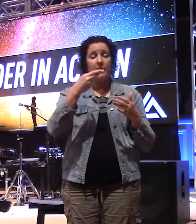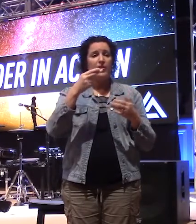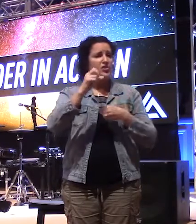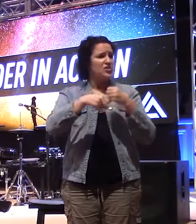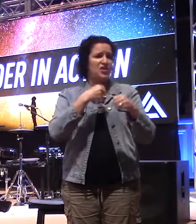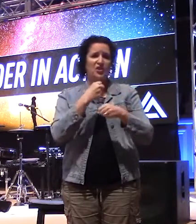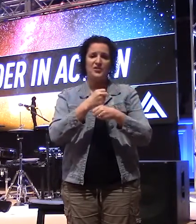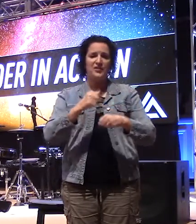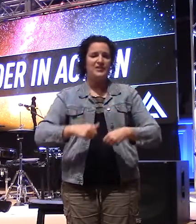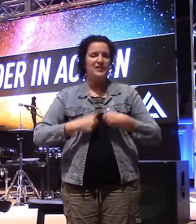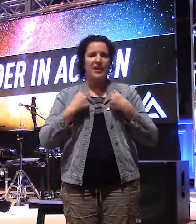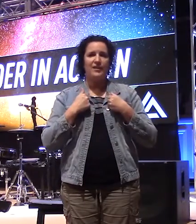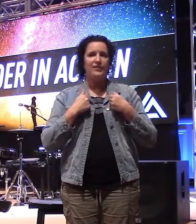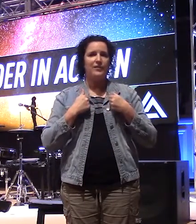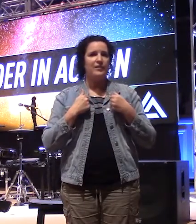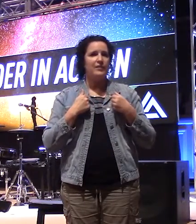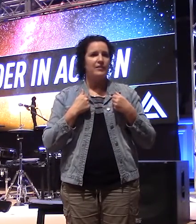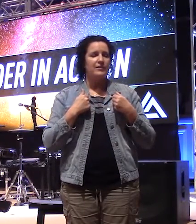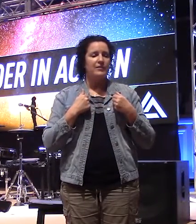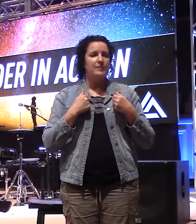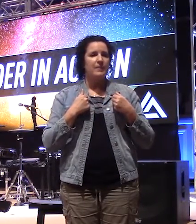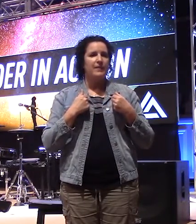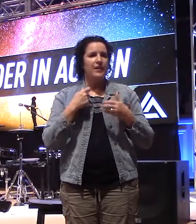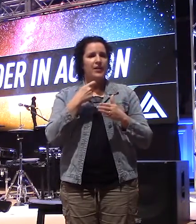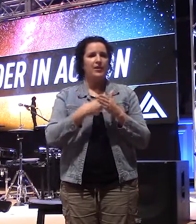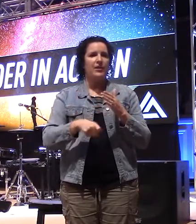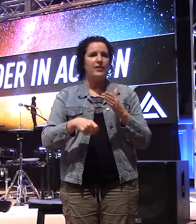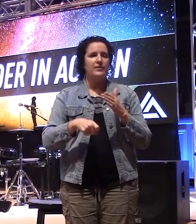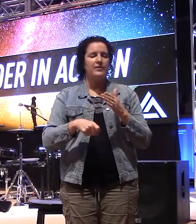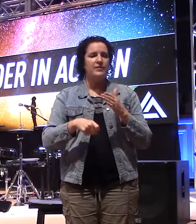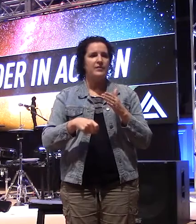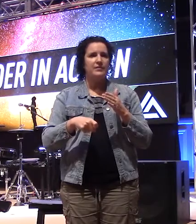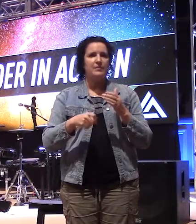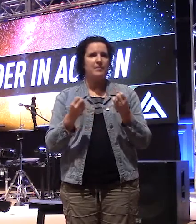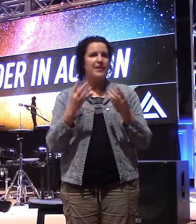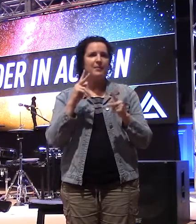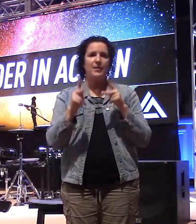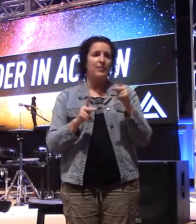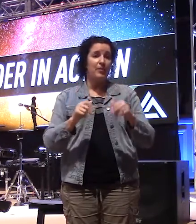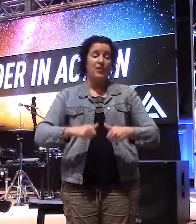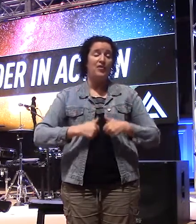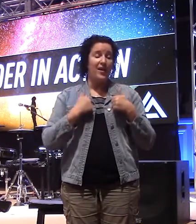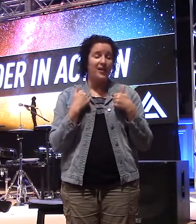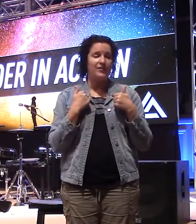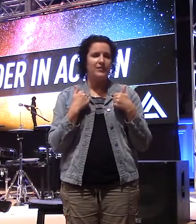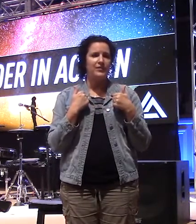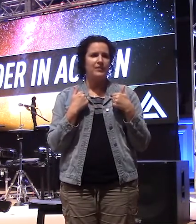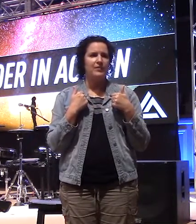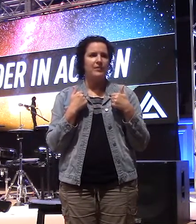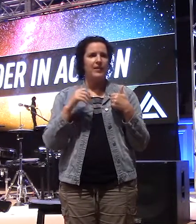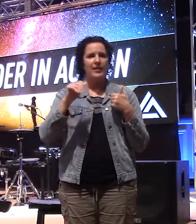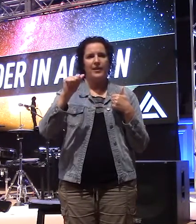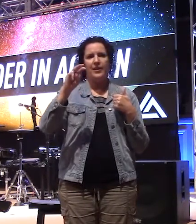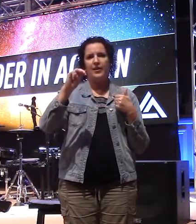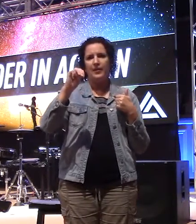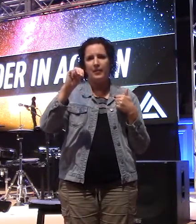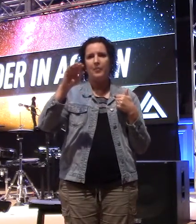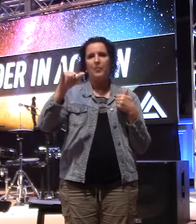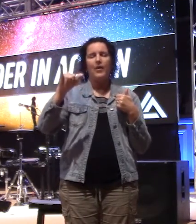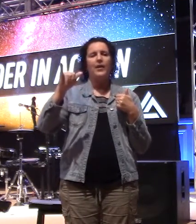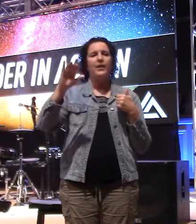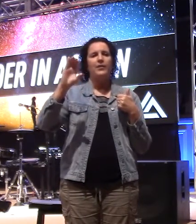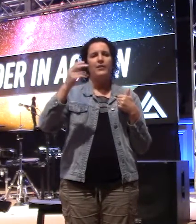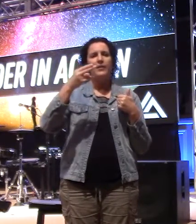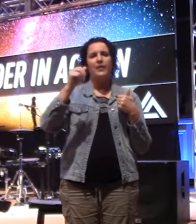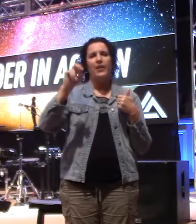his future, his prestige, his family. It cost him Elliot his life. Amy Carmichael, a good